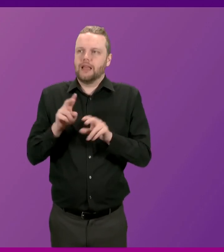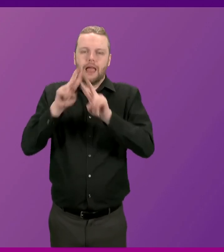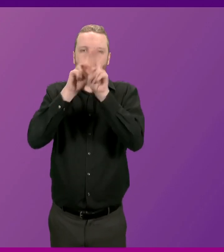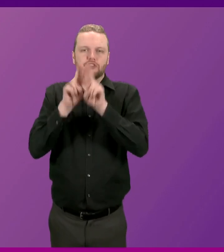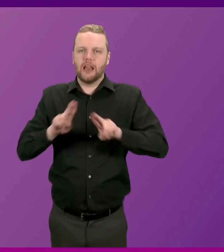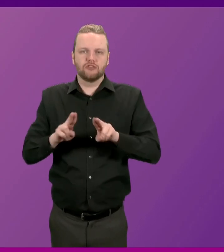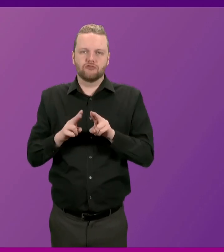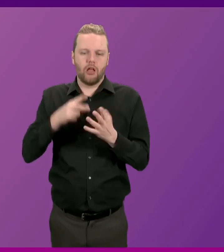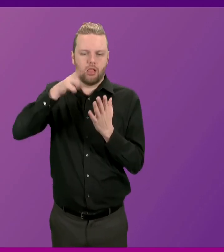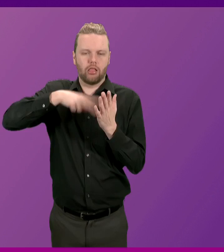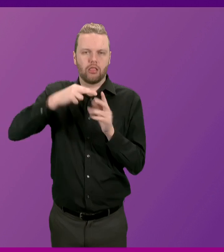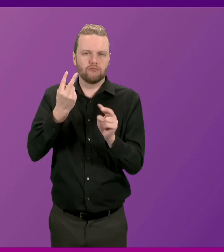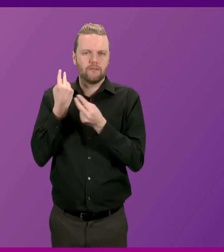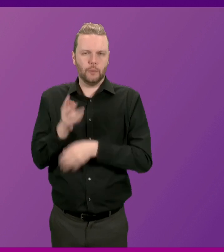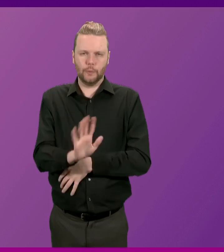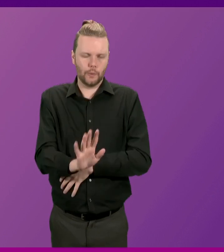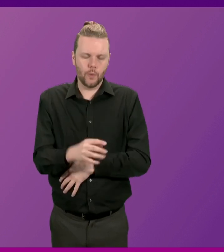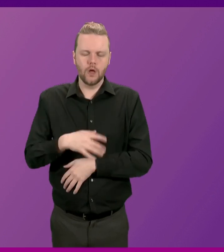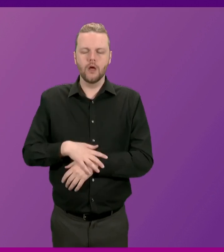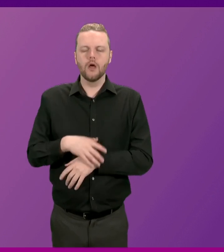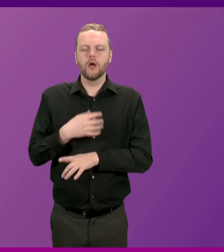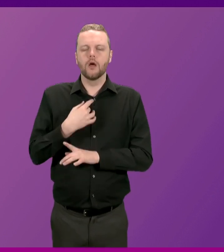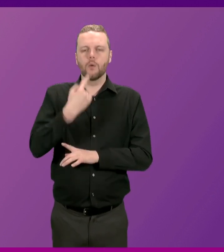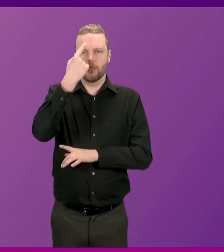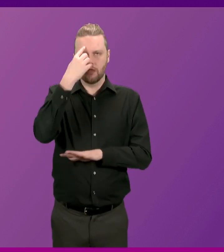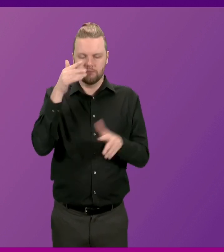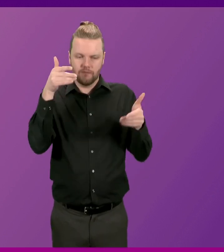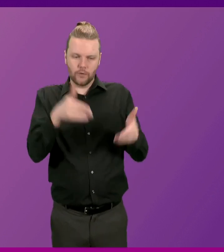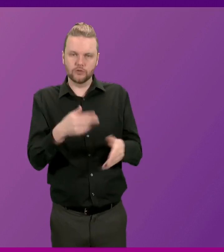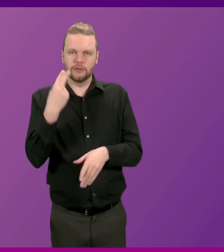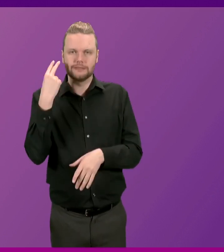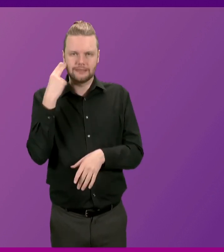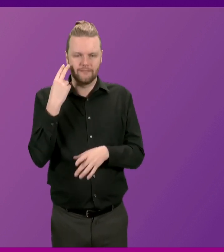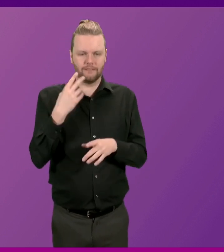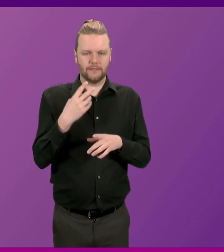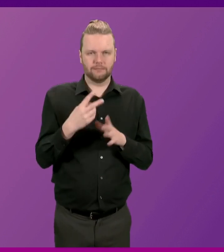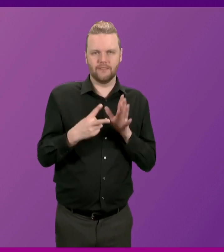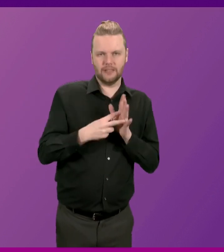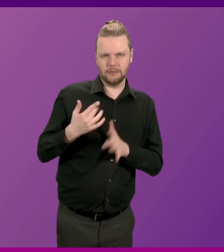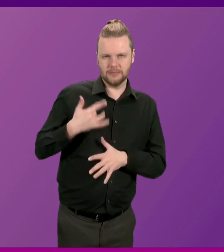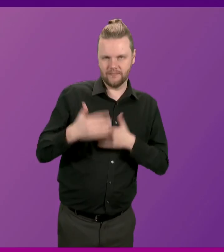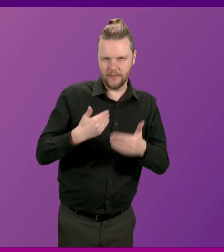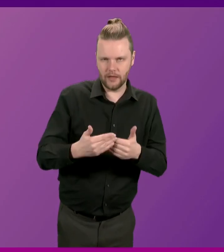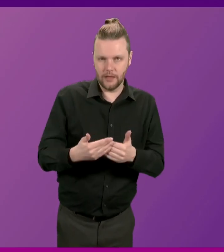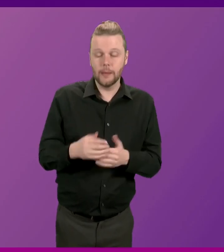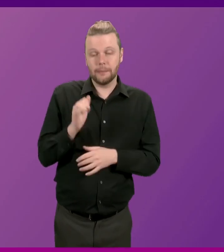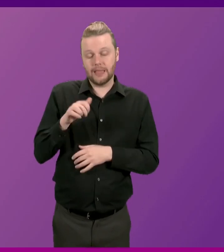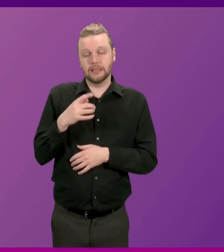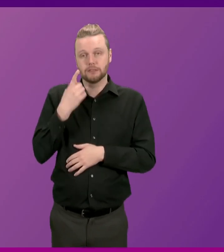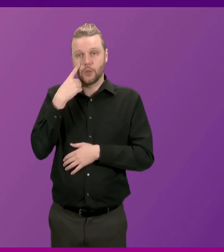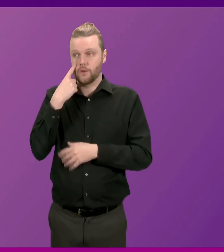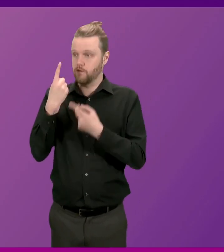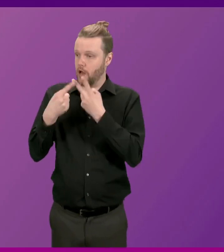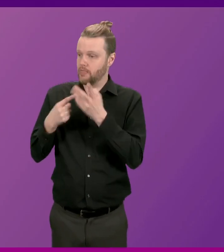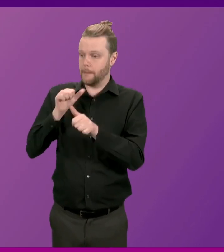review for this piece of work. We thought we'd go around centre it with deaf victim survivors, but that's an obvious next step to try and look if there's any best